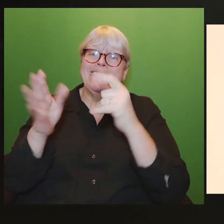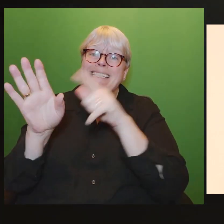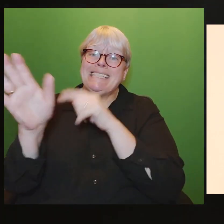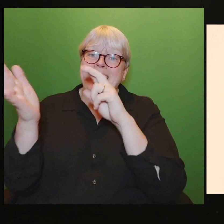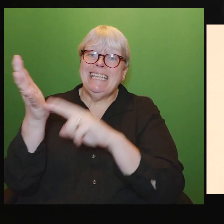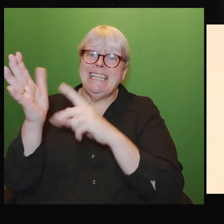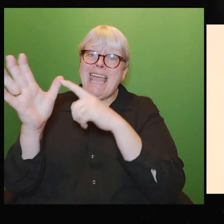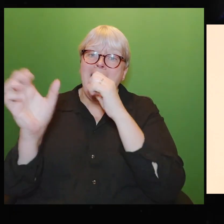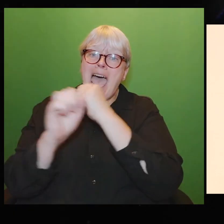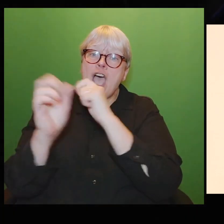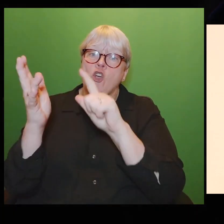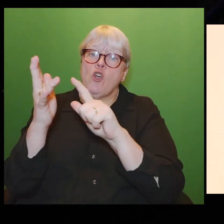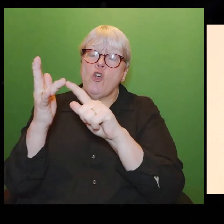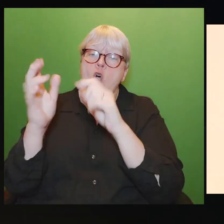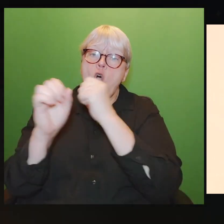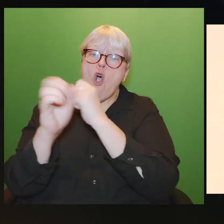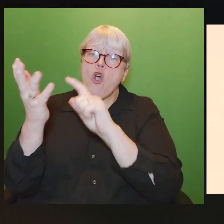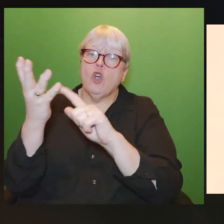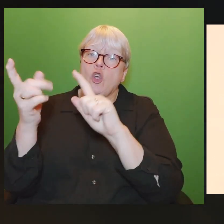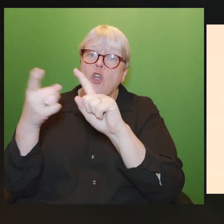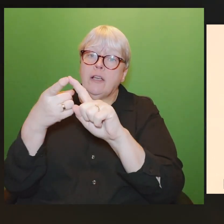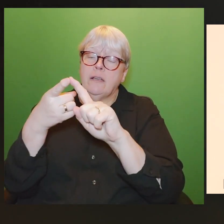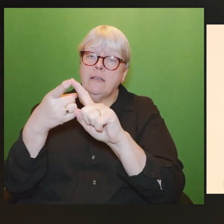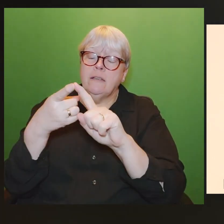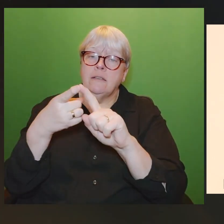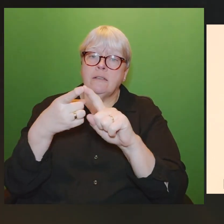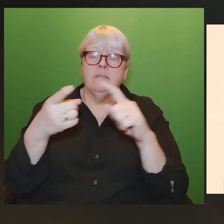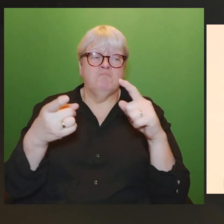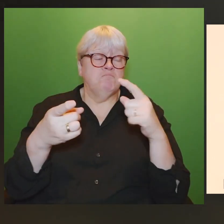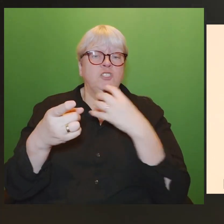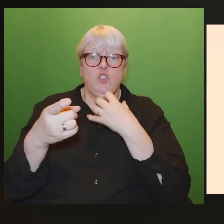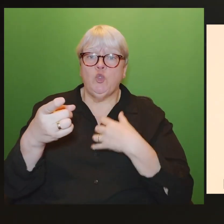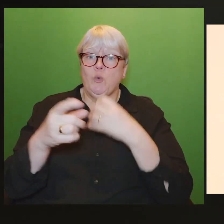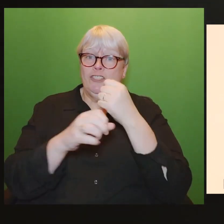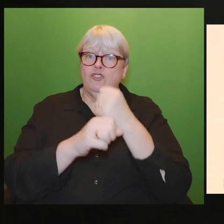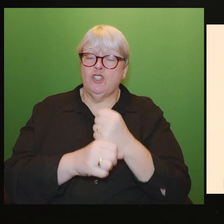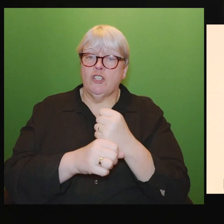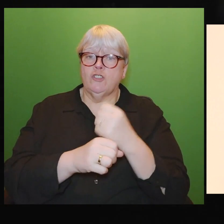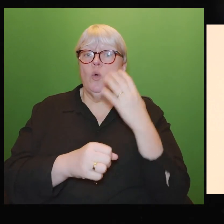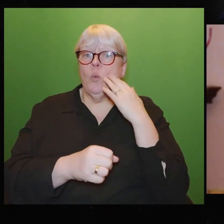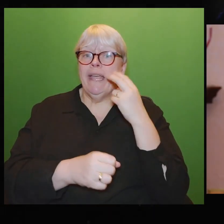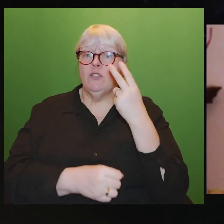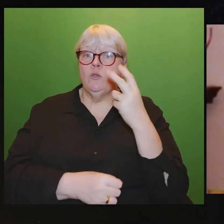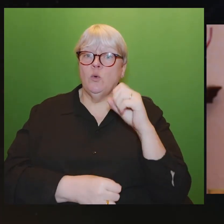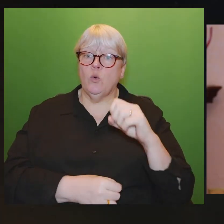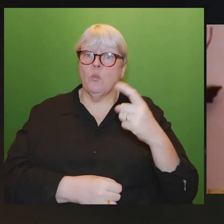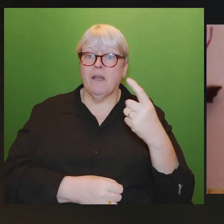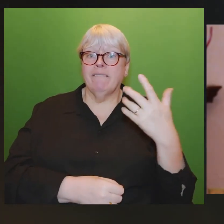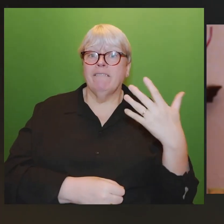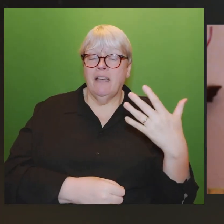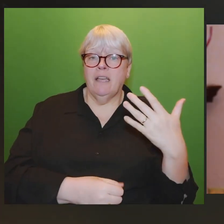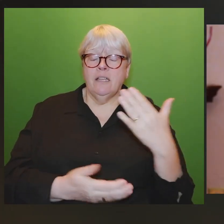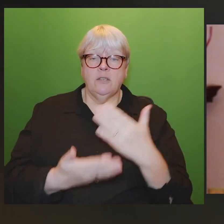received these as a thank you, or maybe because they wanted them to be hidden too. And